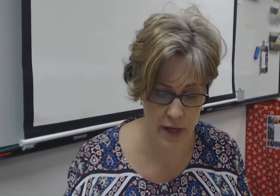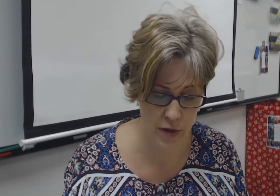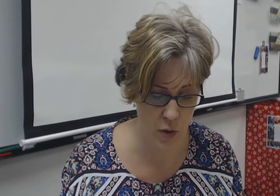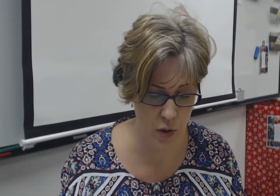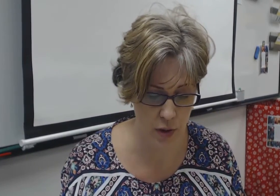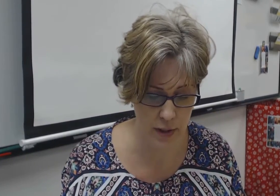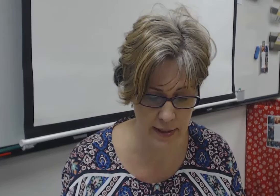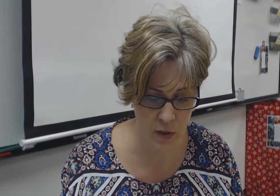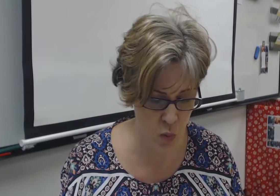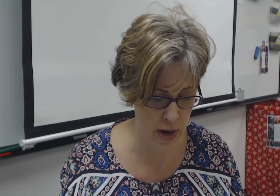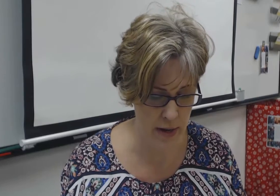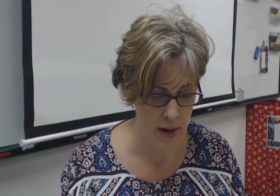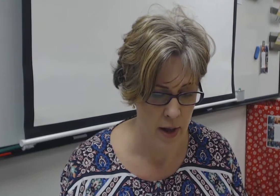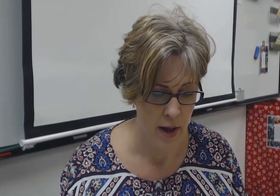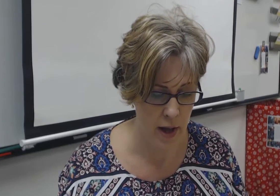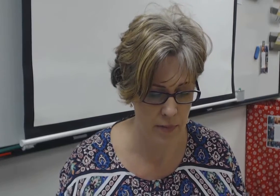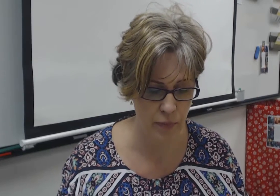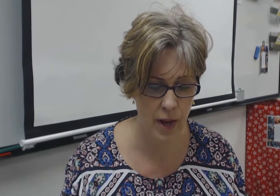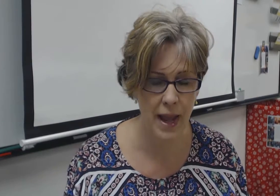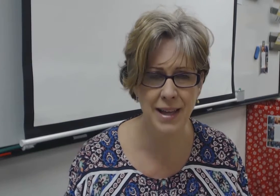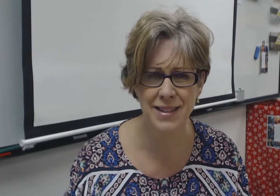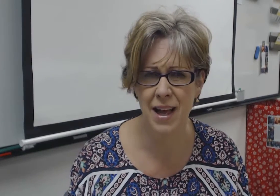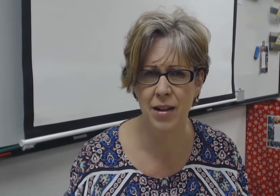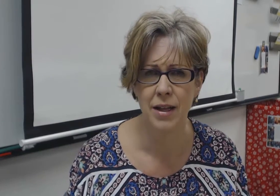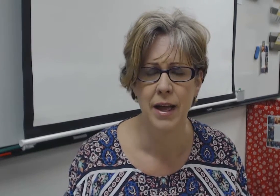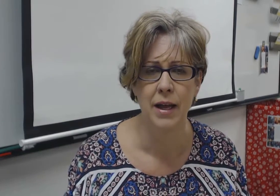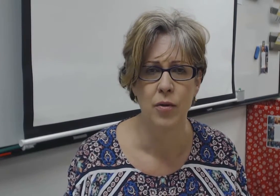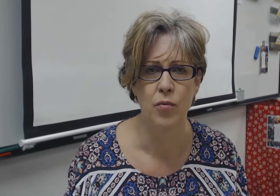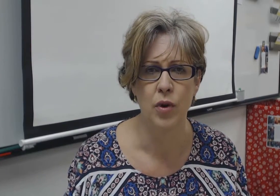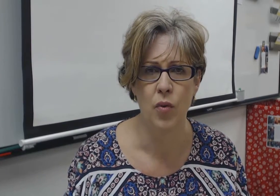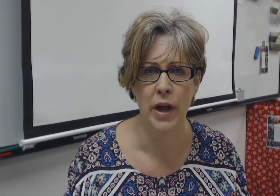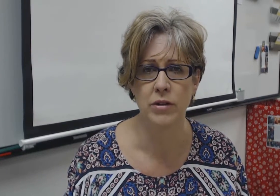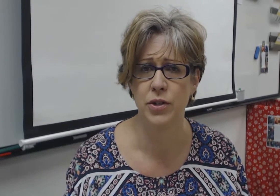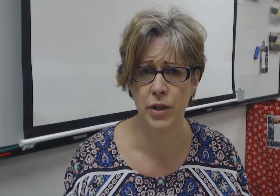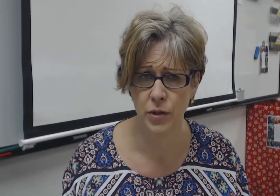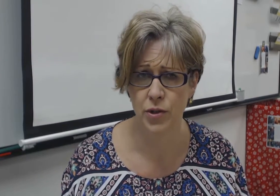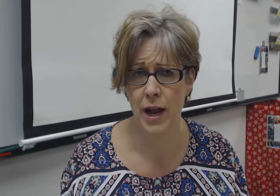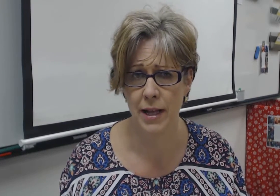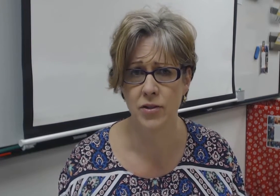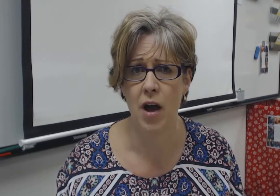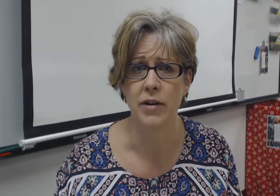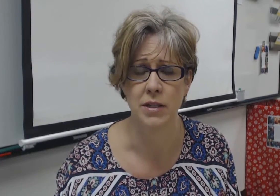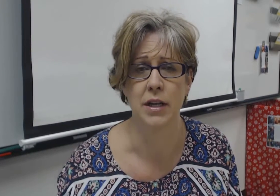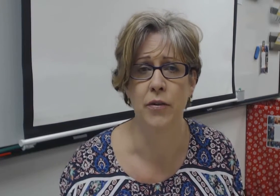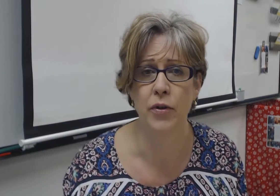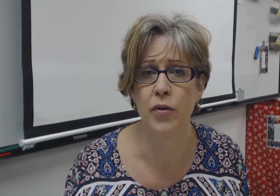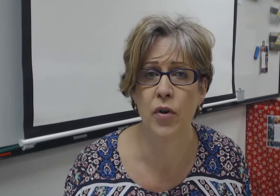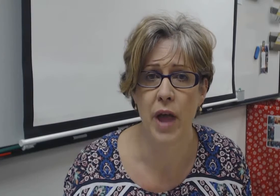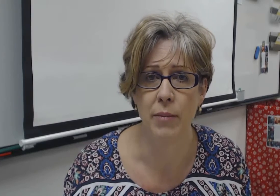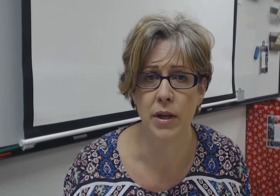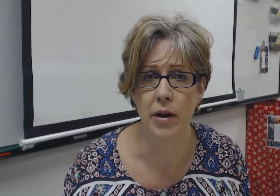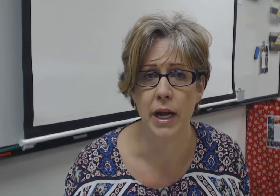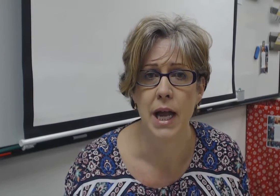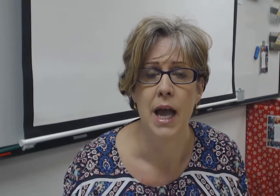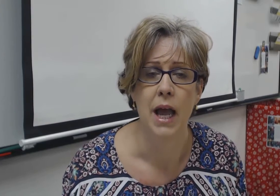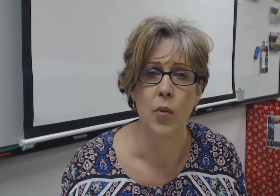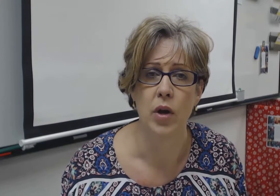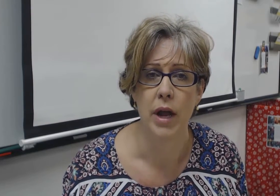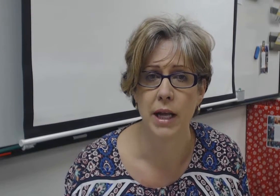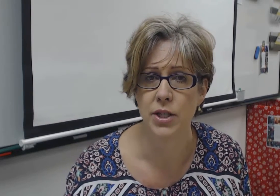in your lesson one. Um, ASL requires you to use your hands obviously for your vocabulary. And when our hand